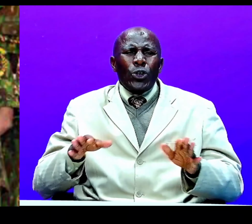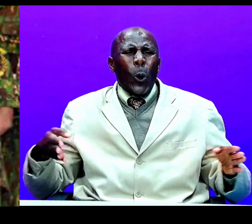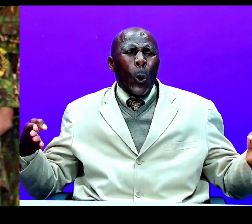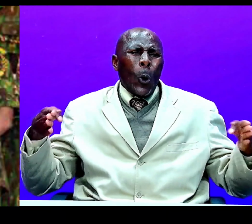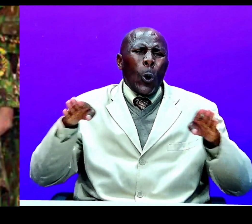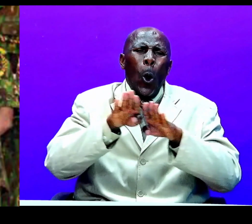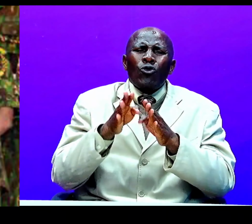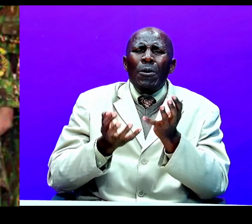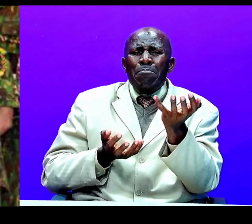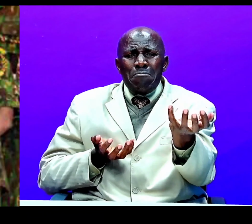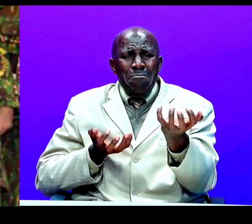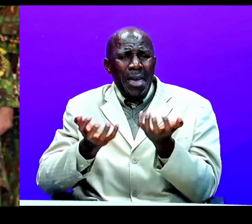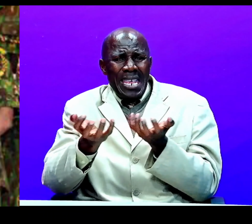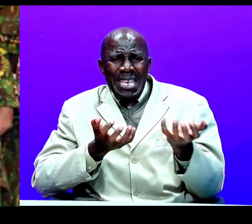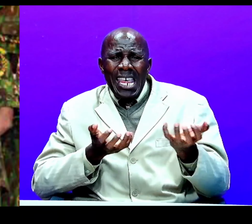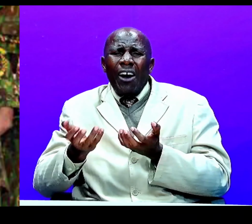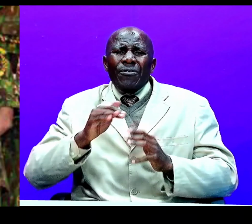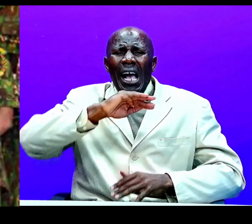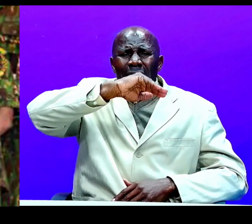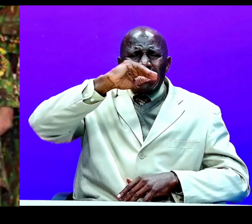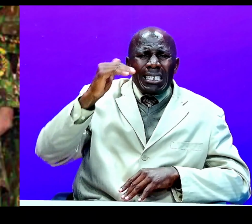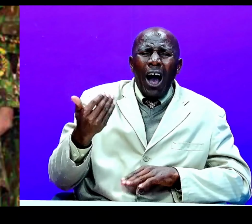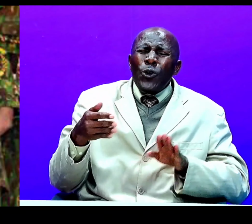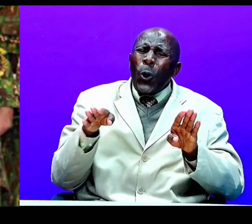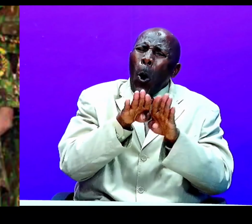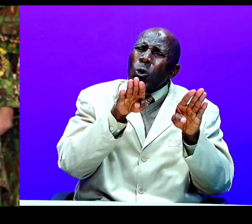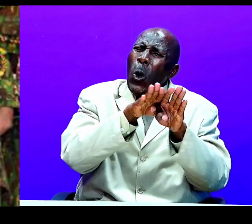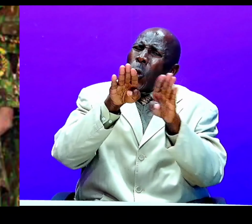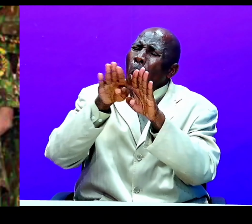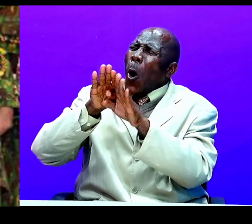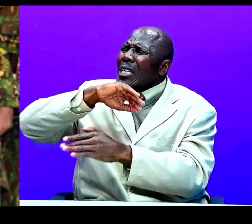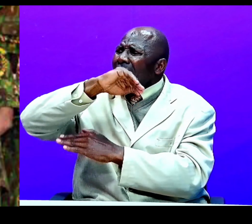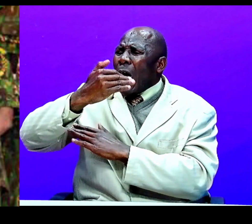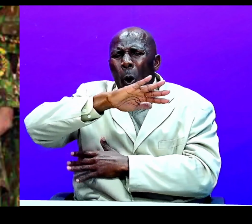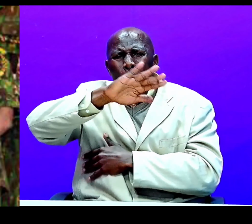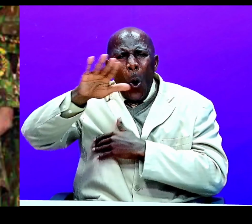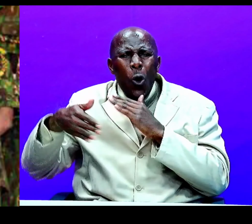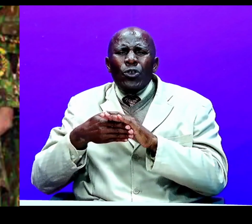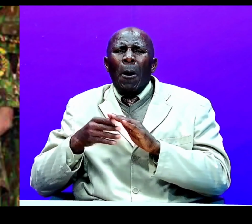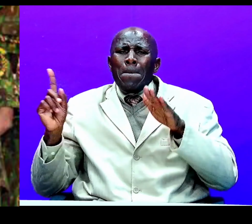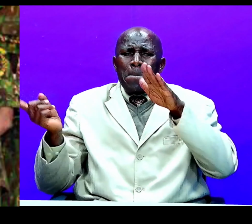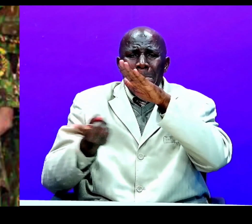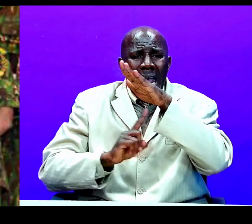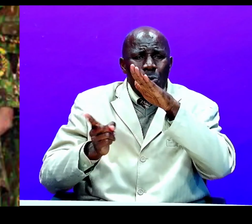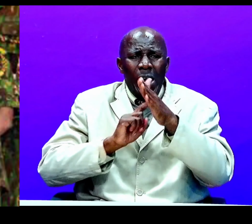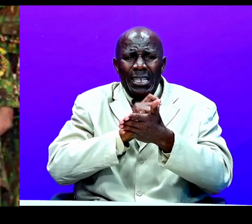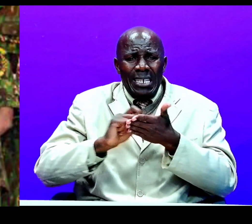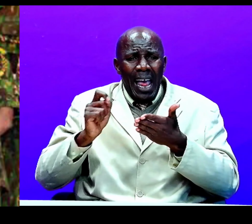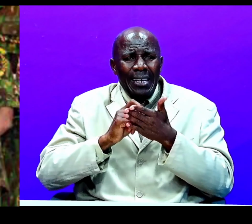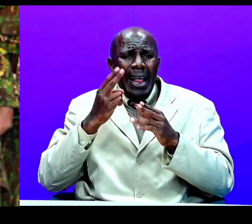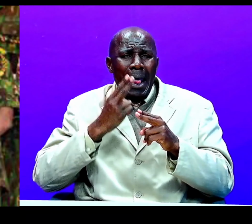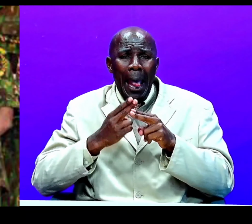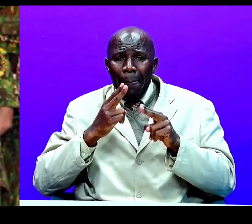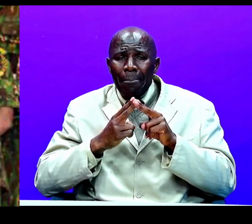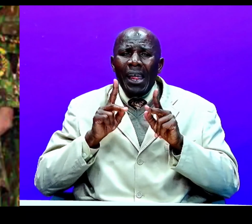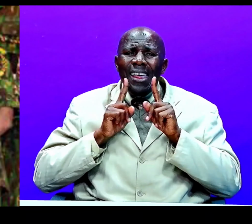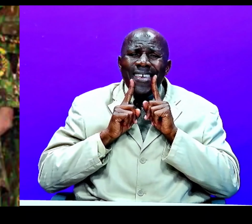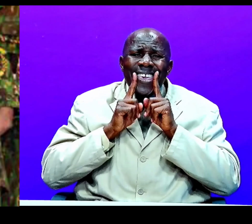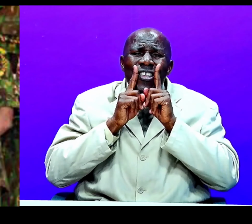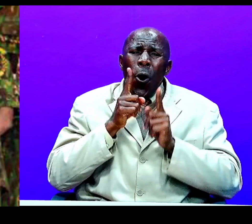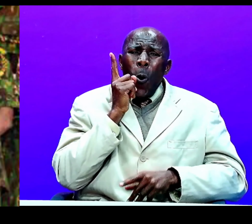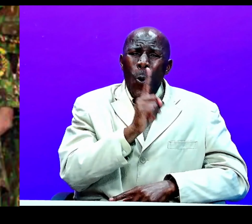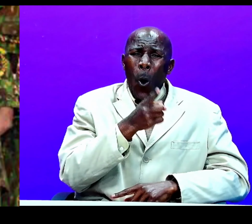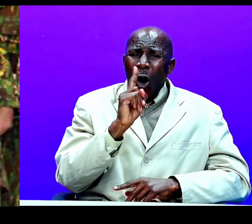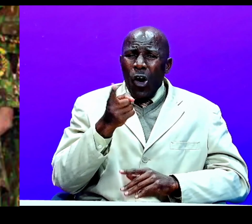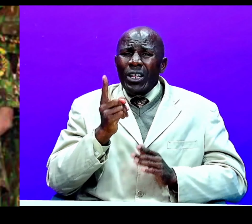Despite Interior Cabinet Secretary Kipchumba Murkomen's warning against property and